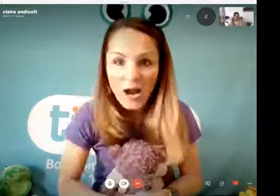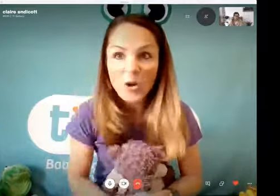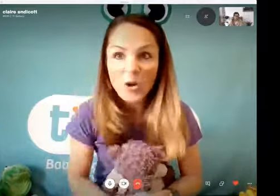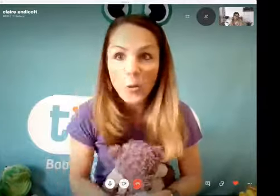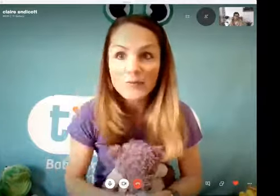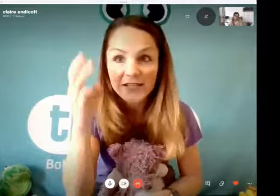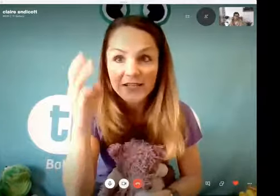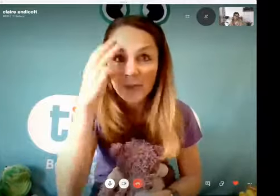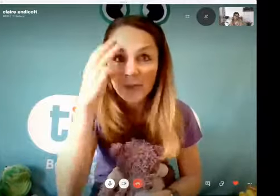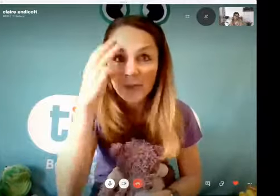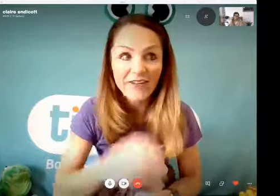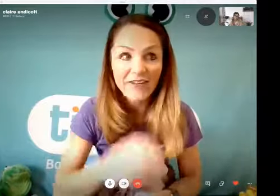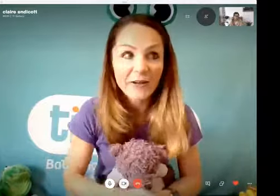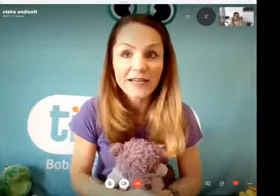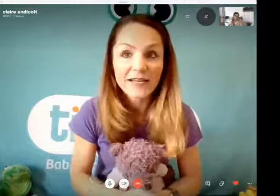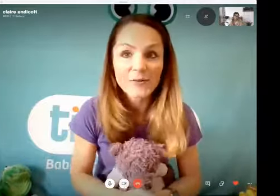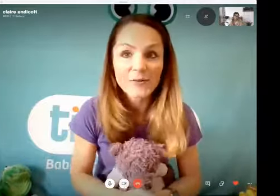to sign mummy very quickly, don't we? Yes.